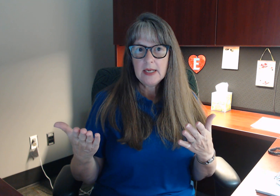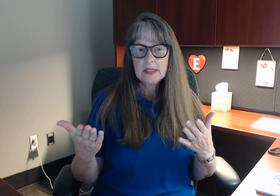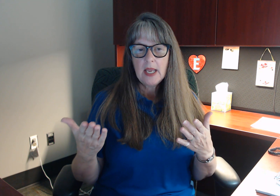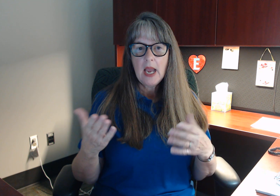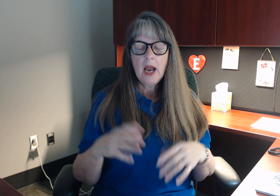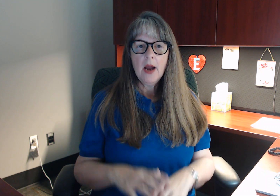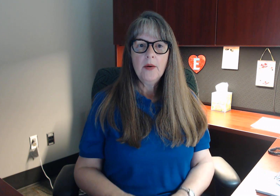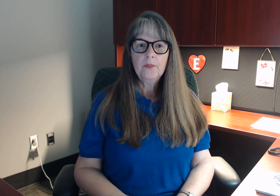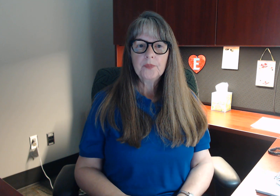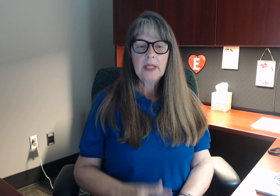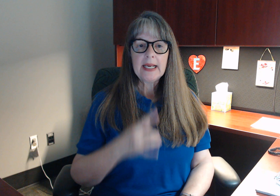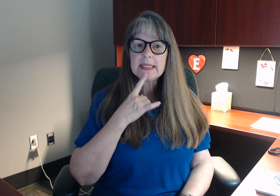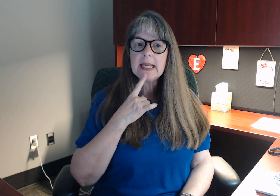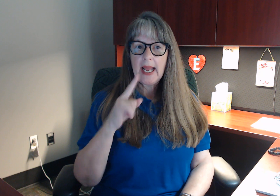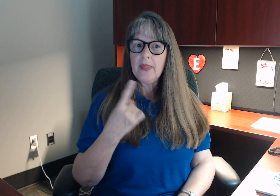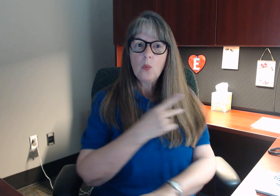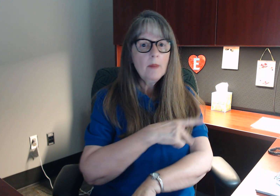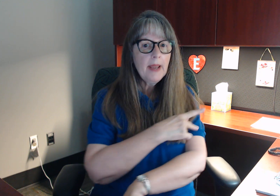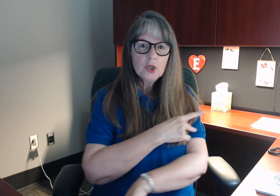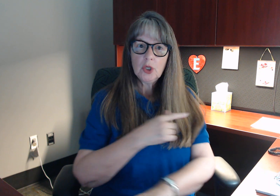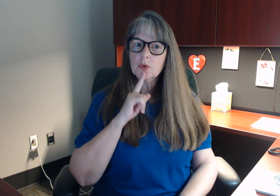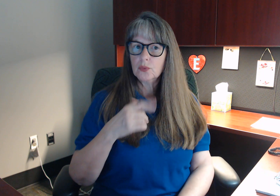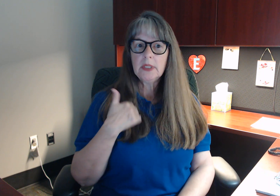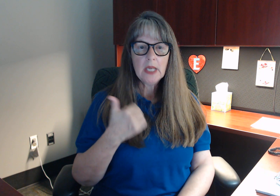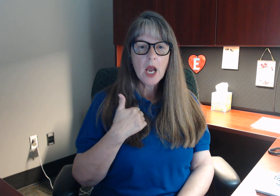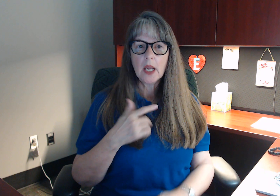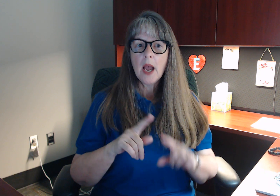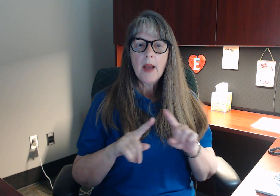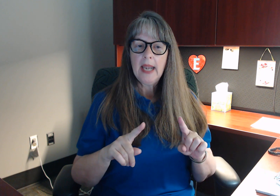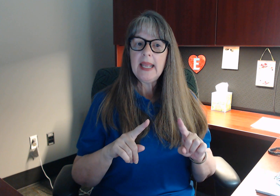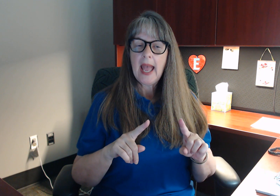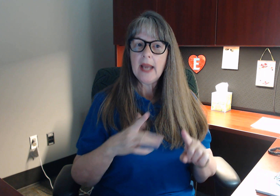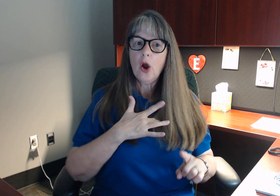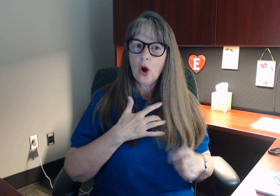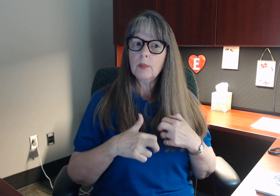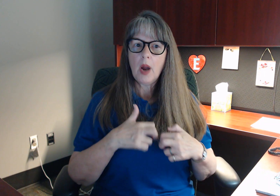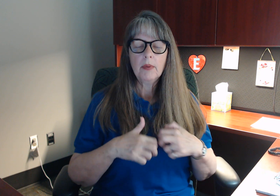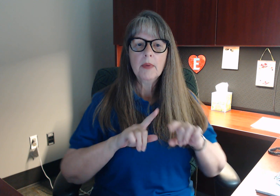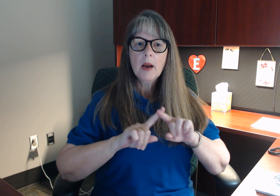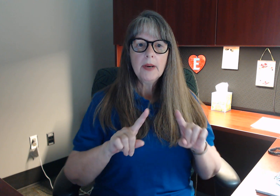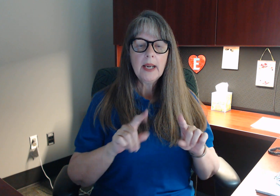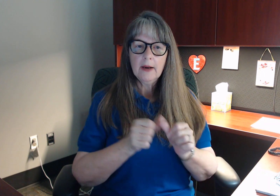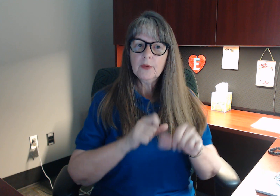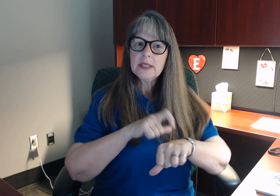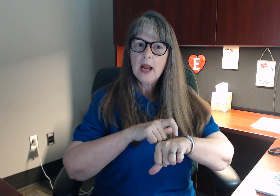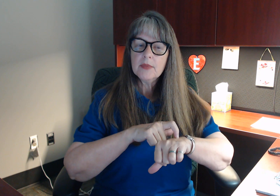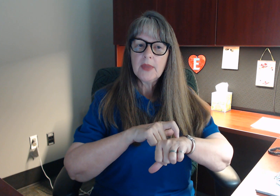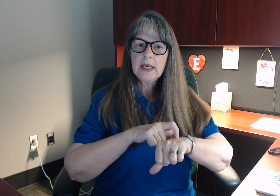things. Like I said, I had that one patient who was really young, and he had a heart problem. But every time that they needed